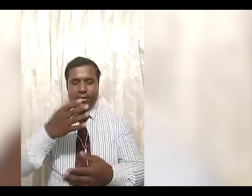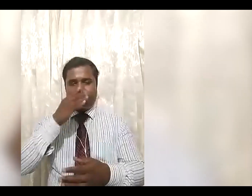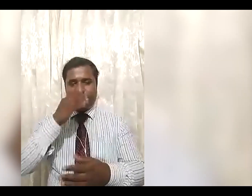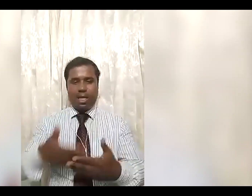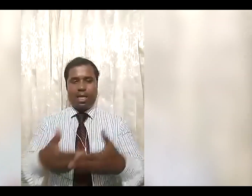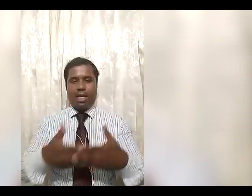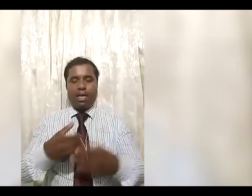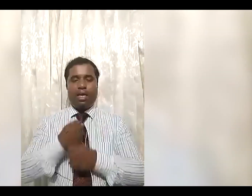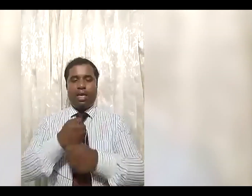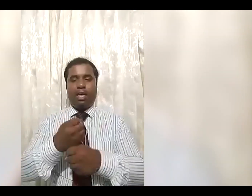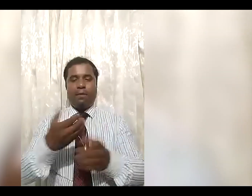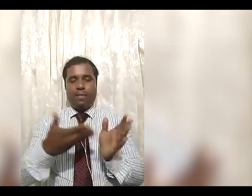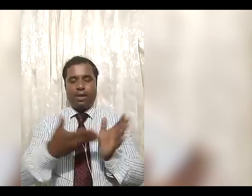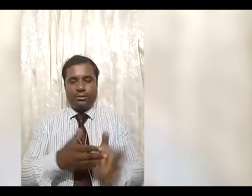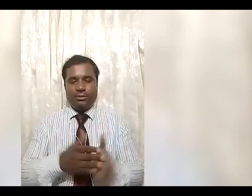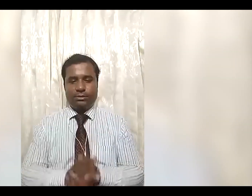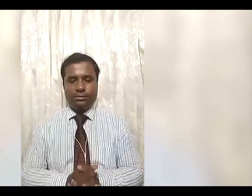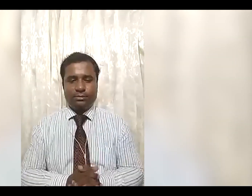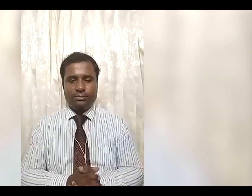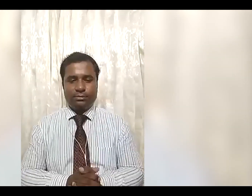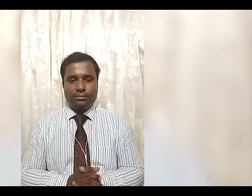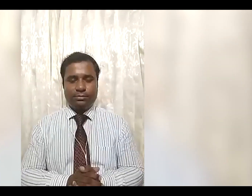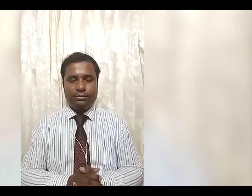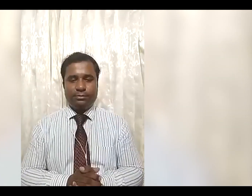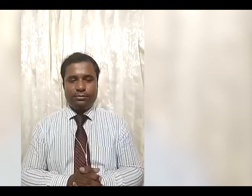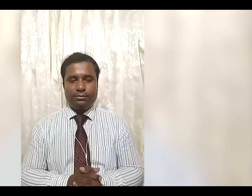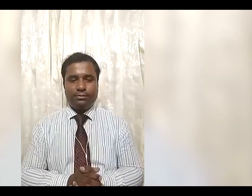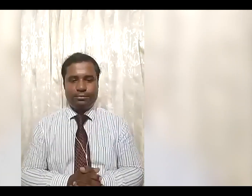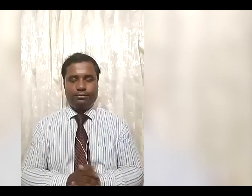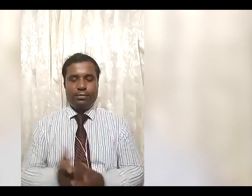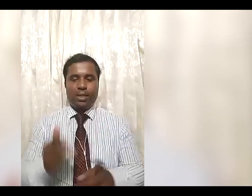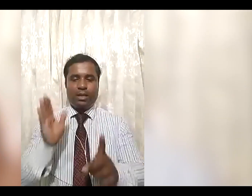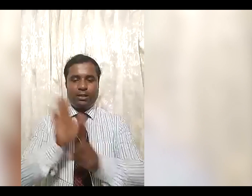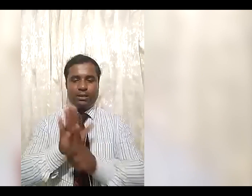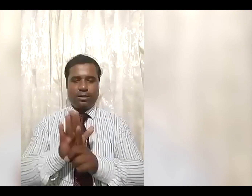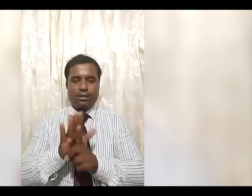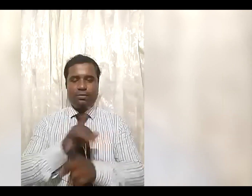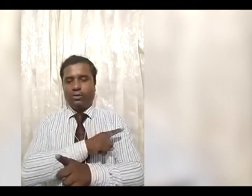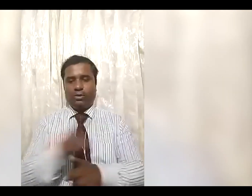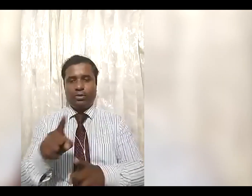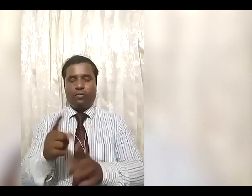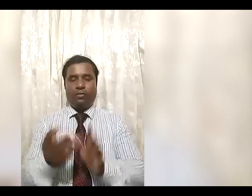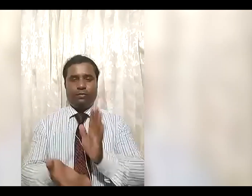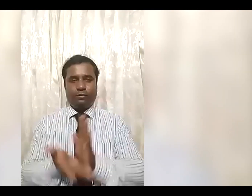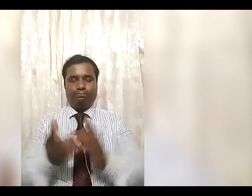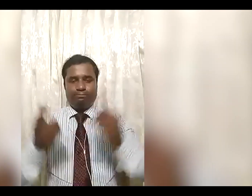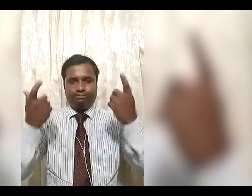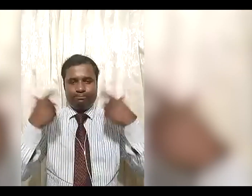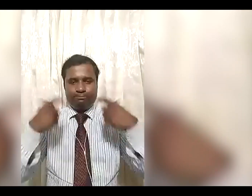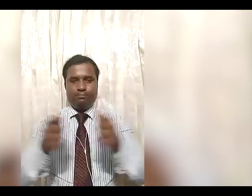on. If there's a way that we can be supportive or develop collaborative programming